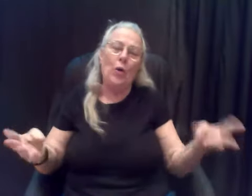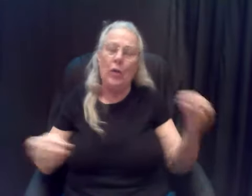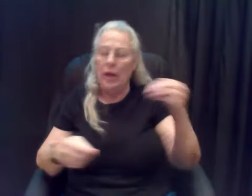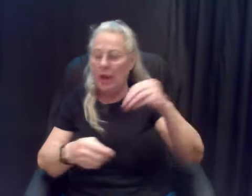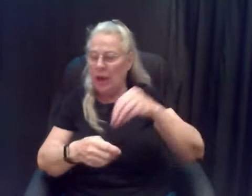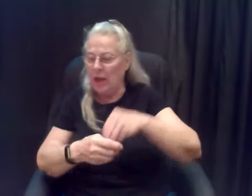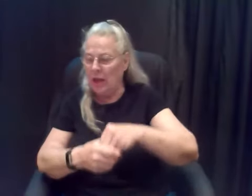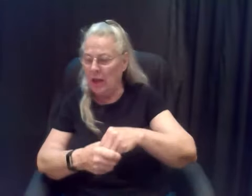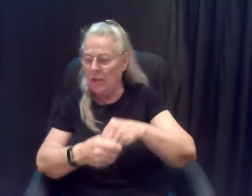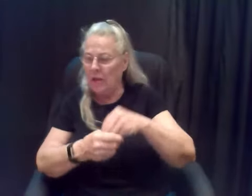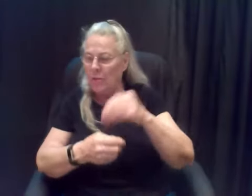sowing in the